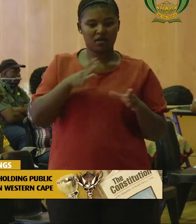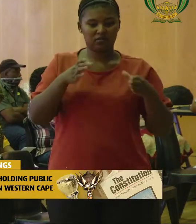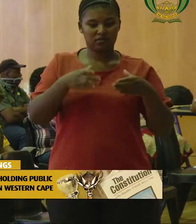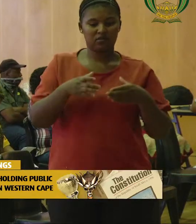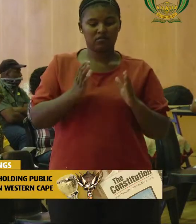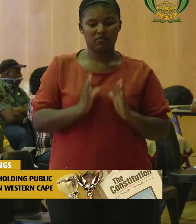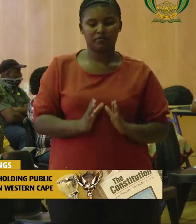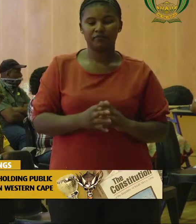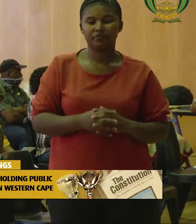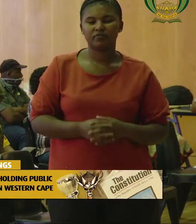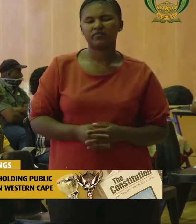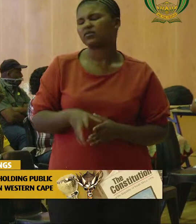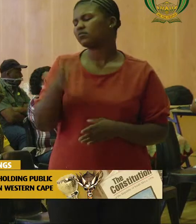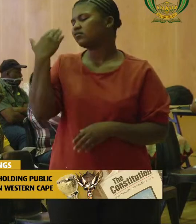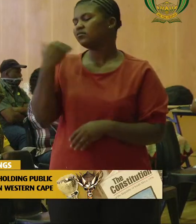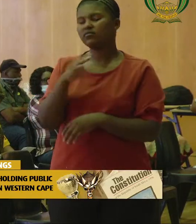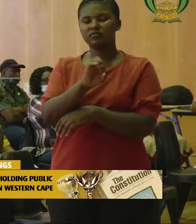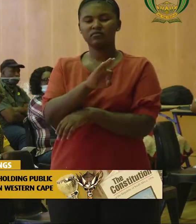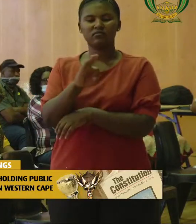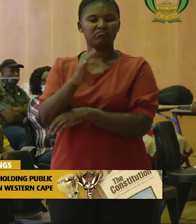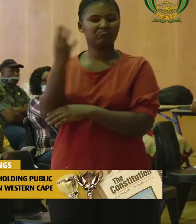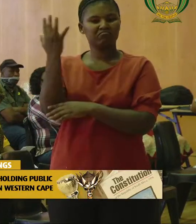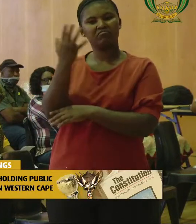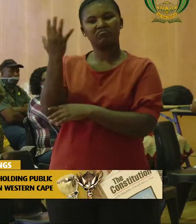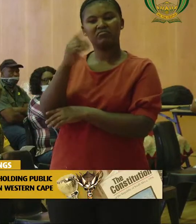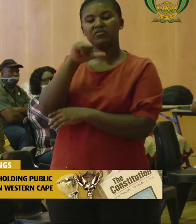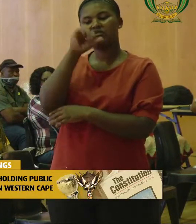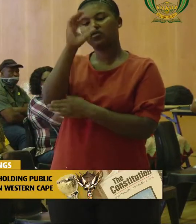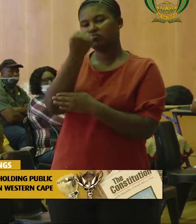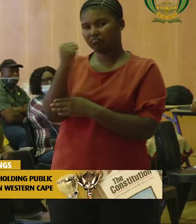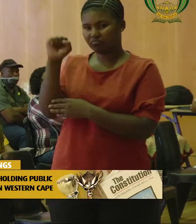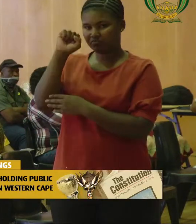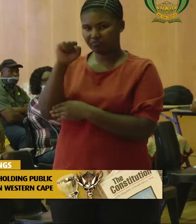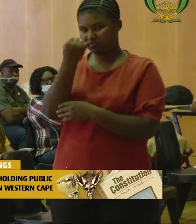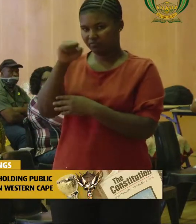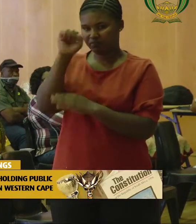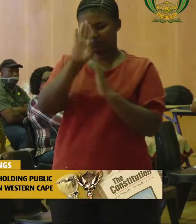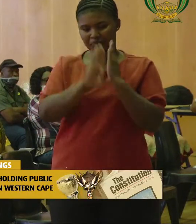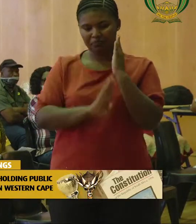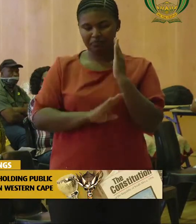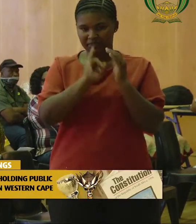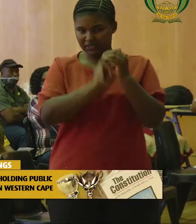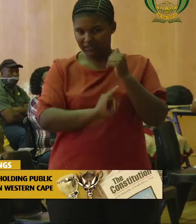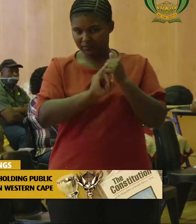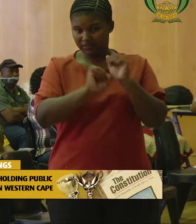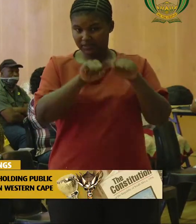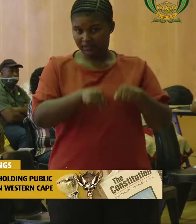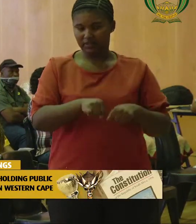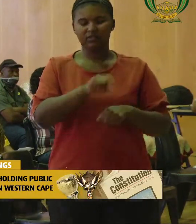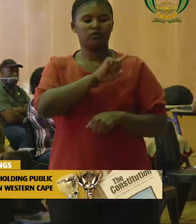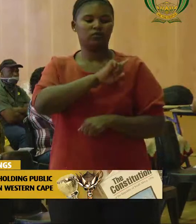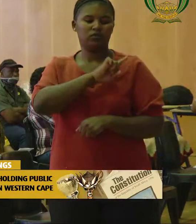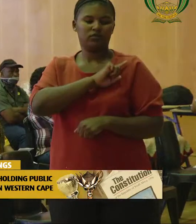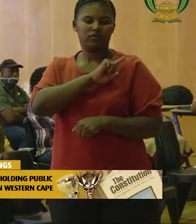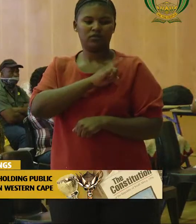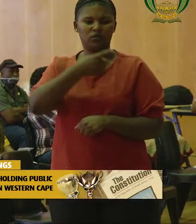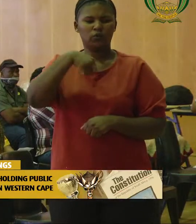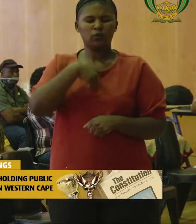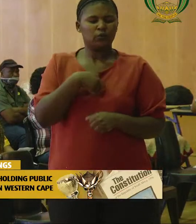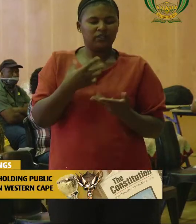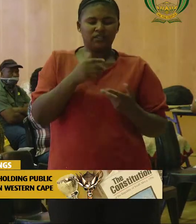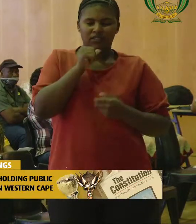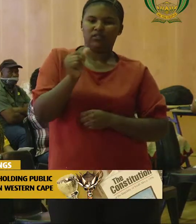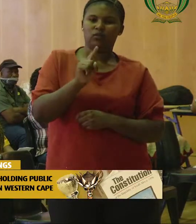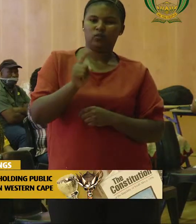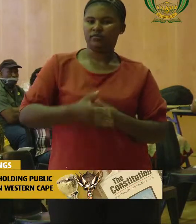As previously our members have said, ukuthi, we reject the bill independent. Just because, what are we exactly